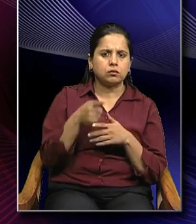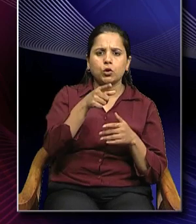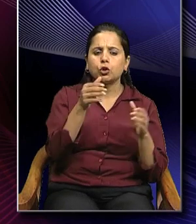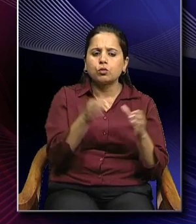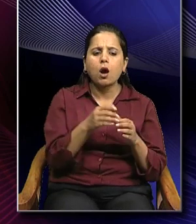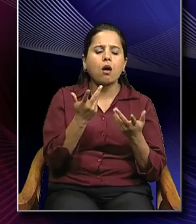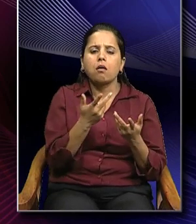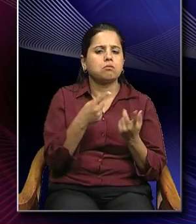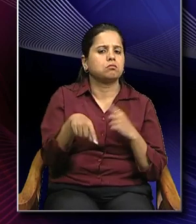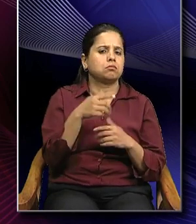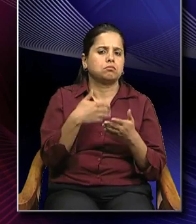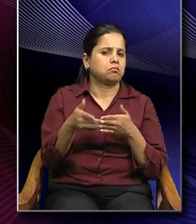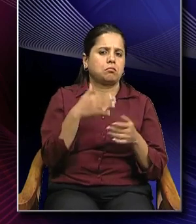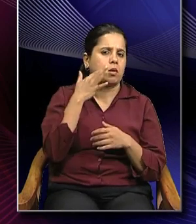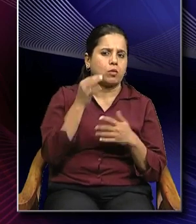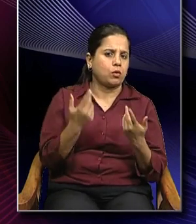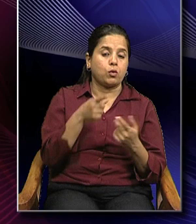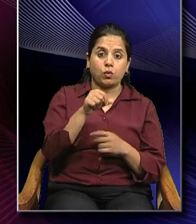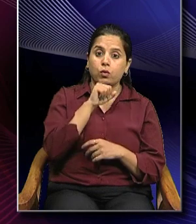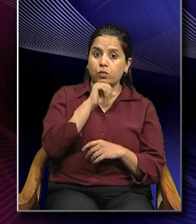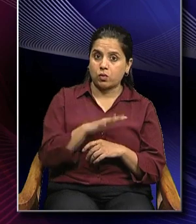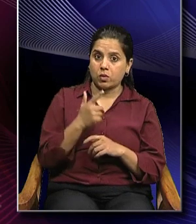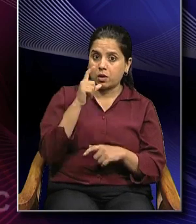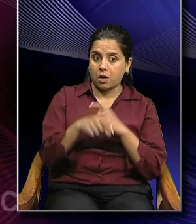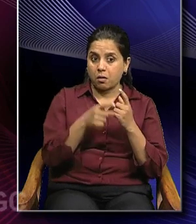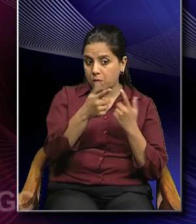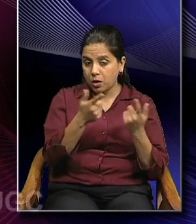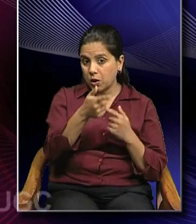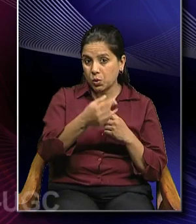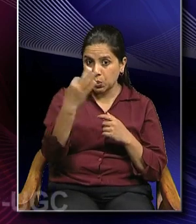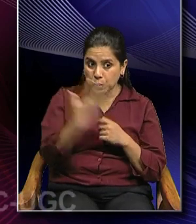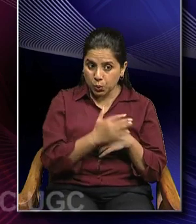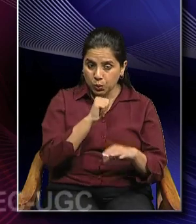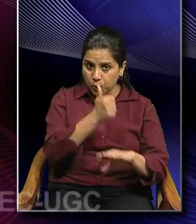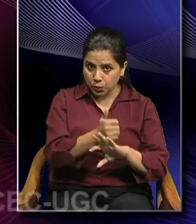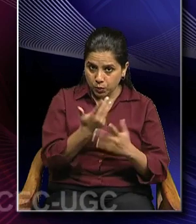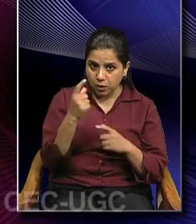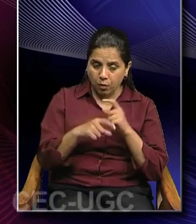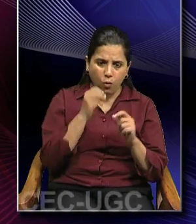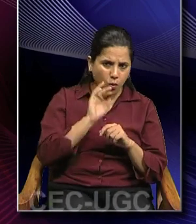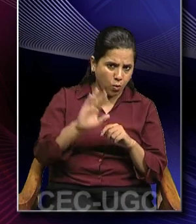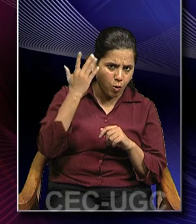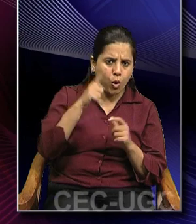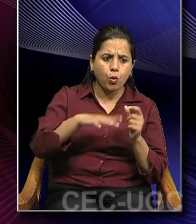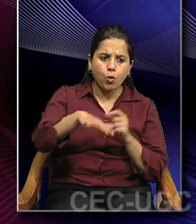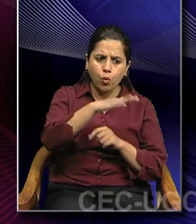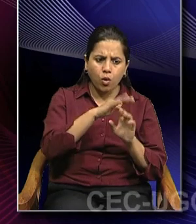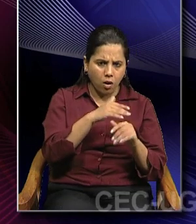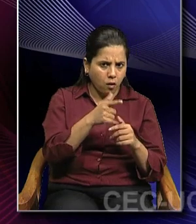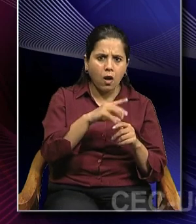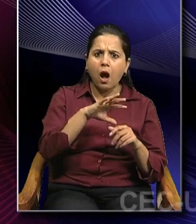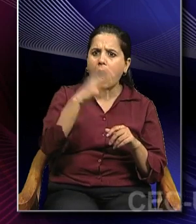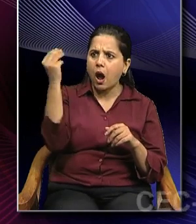are, no matter how young a company you are, no matter how locally based your company is, if you